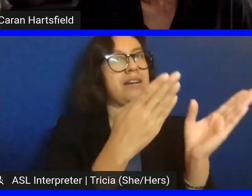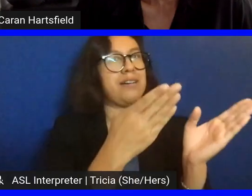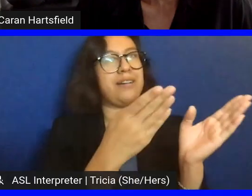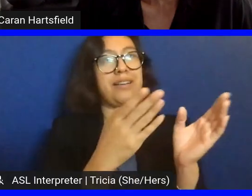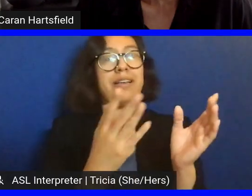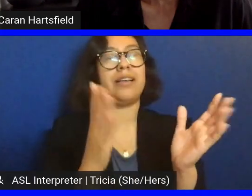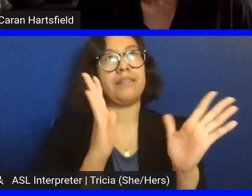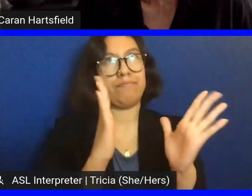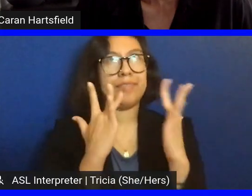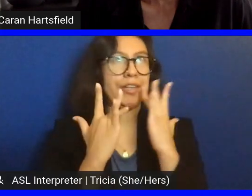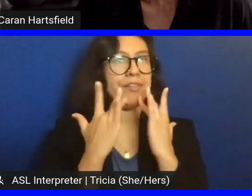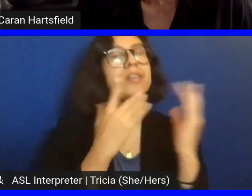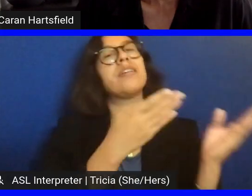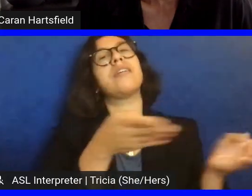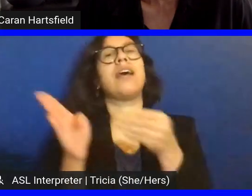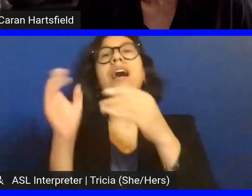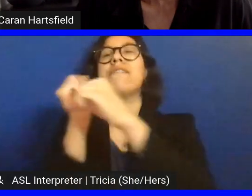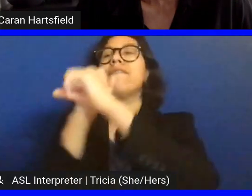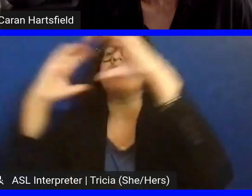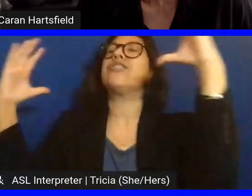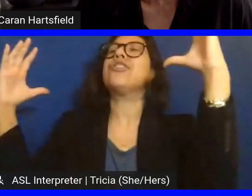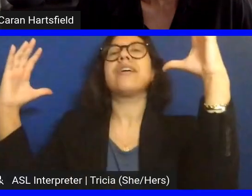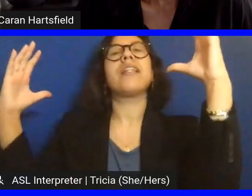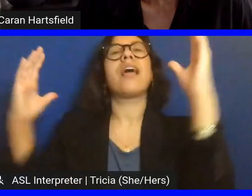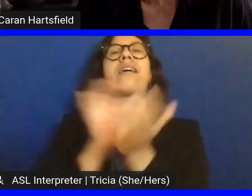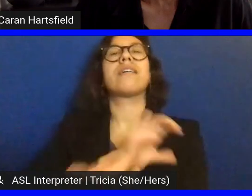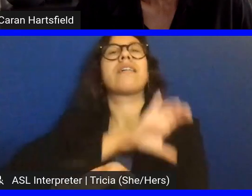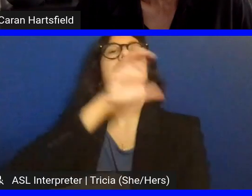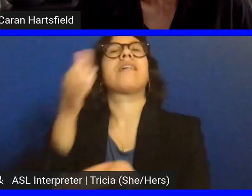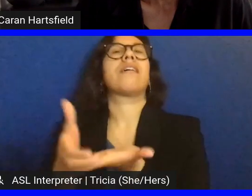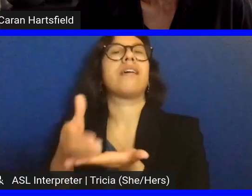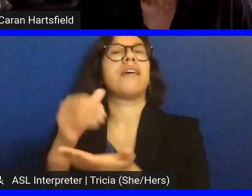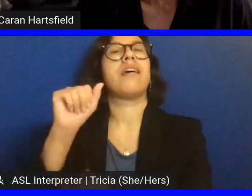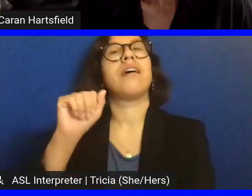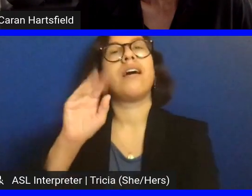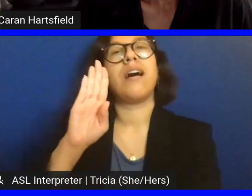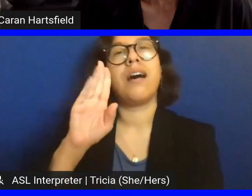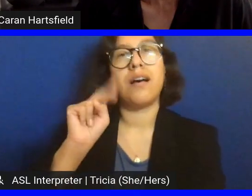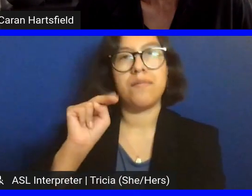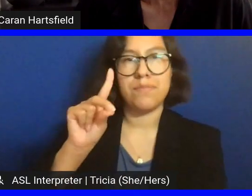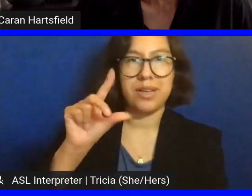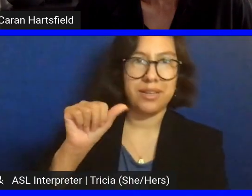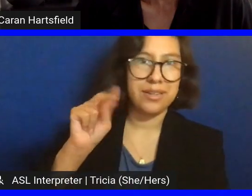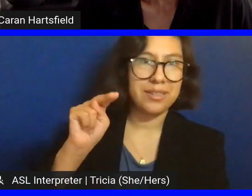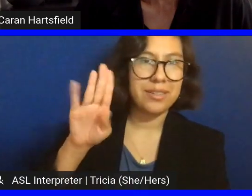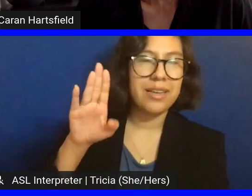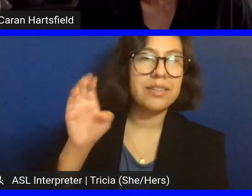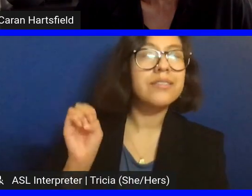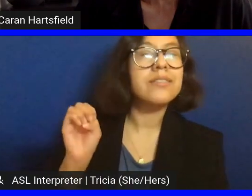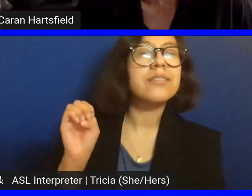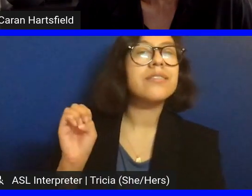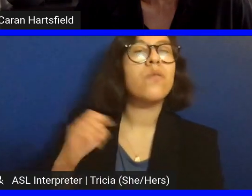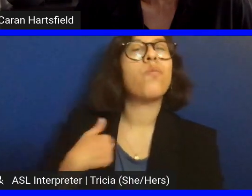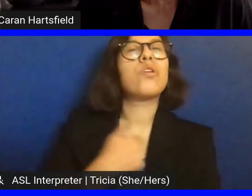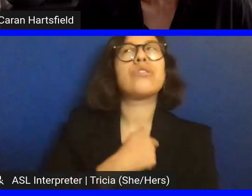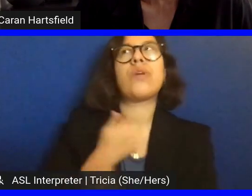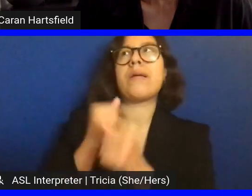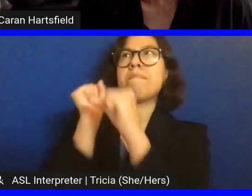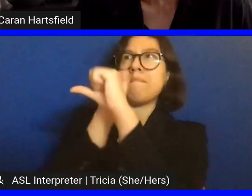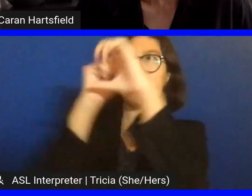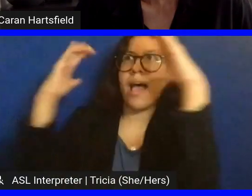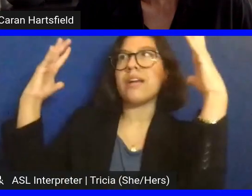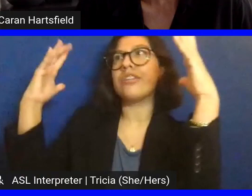scarcity to a vision of it as abundance. So we're really trying to imagine all of us walking